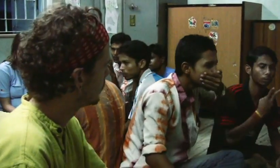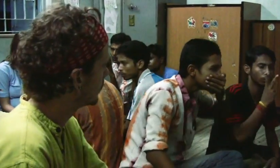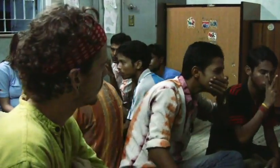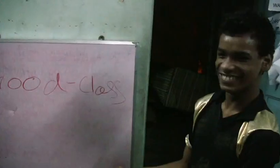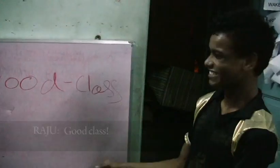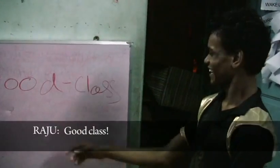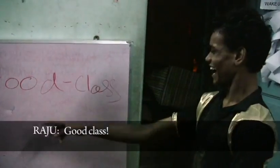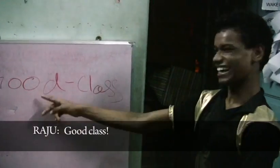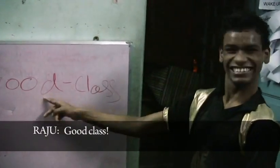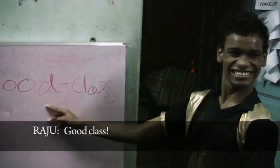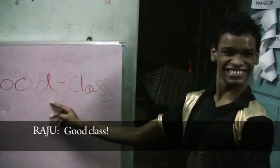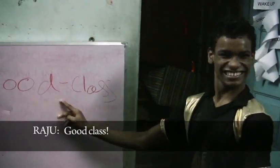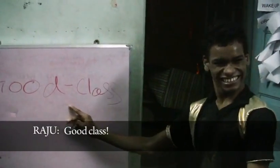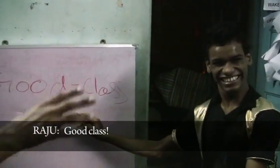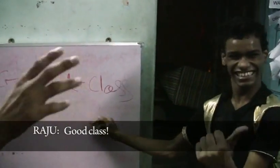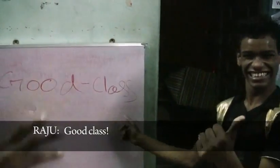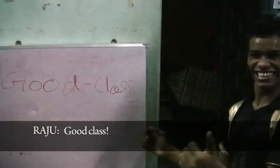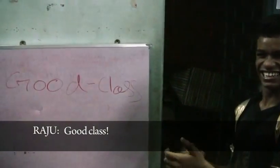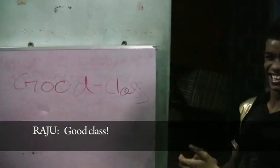Good class. Already.